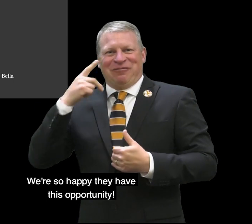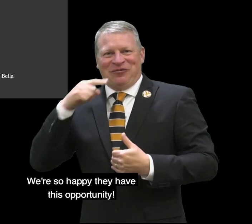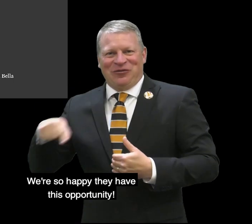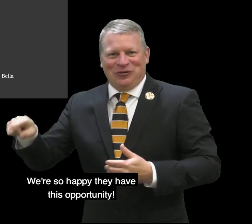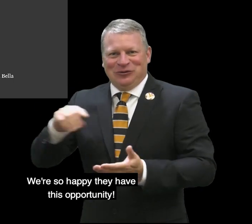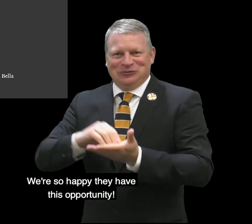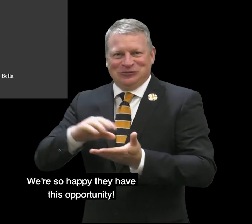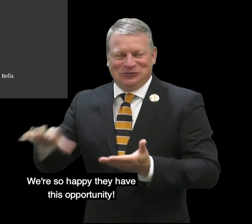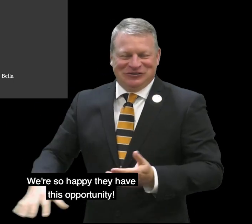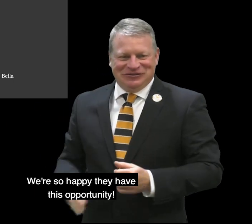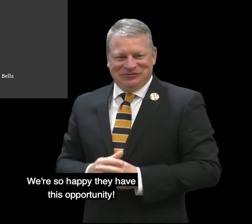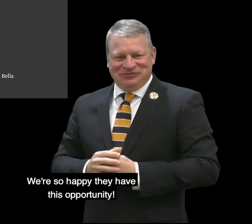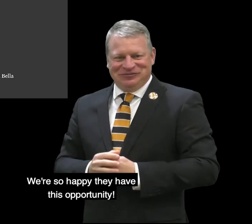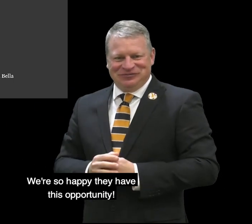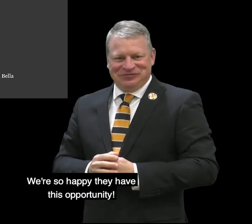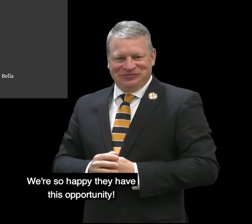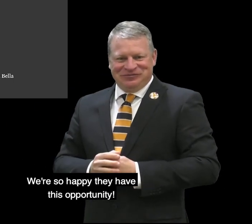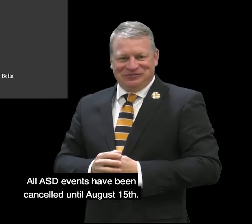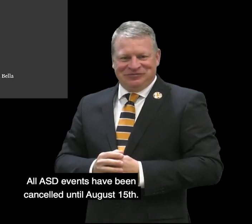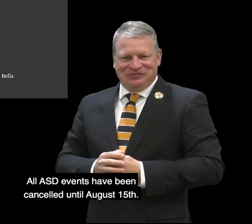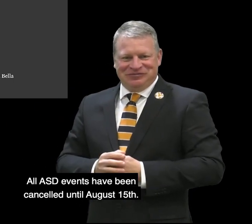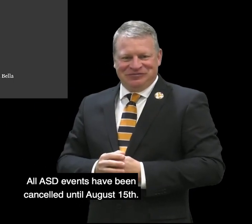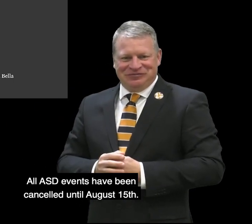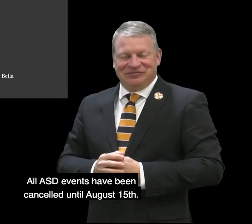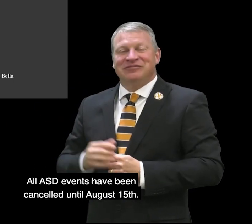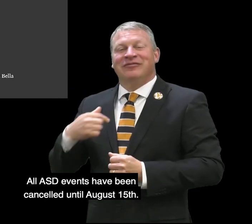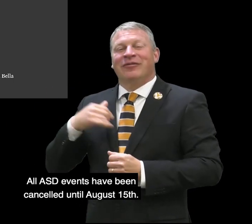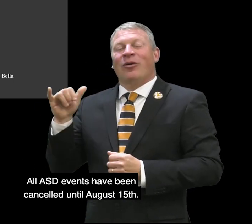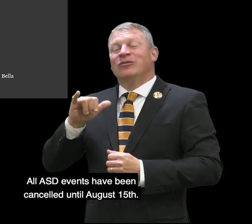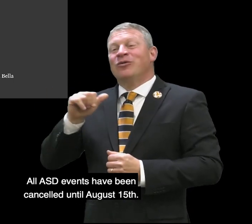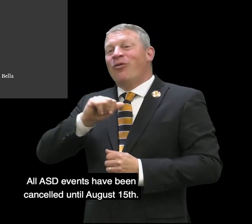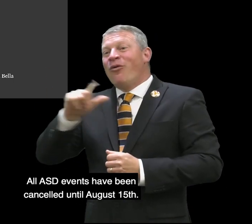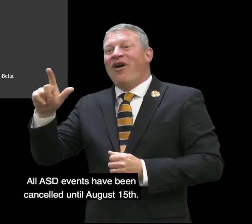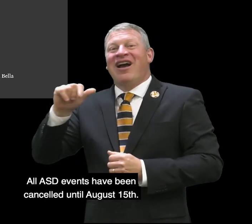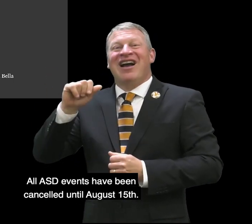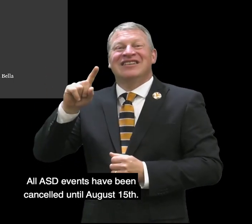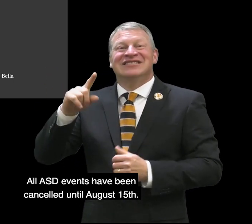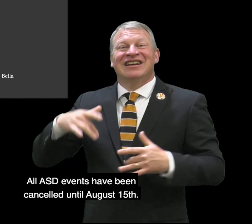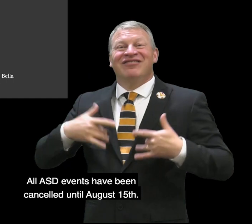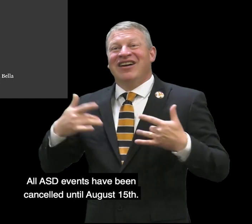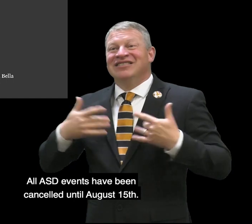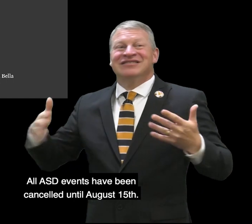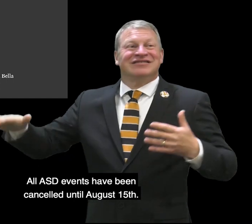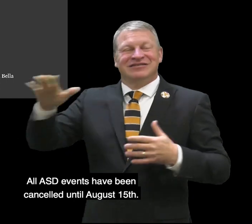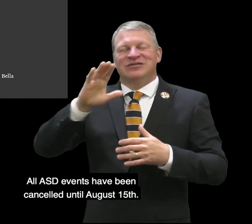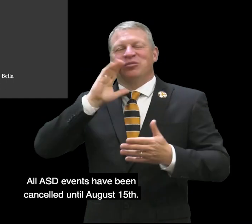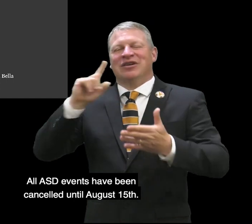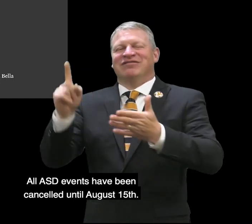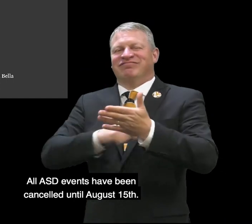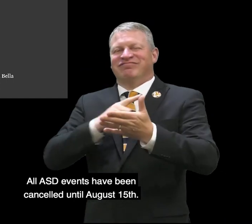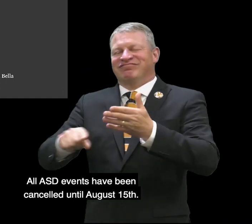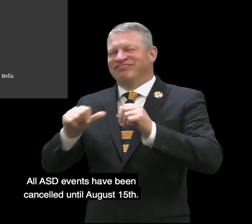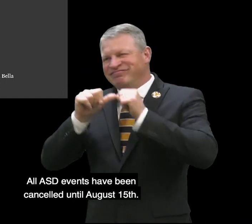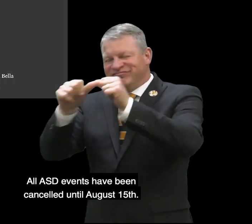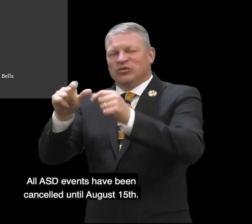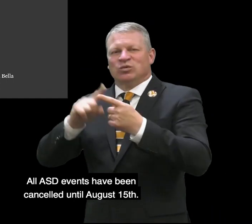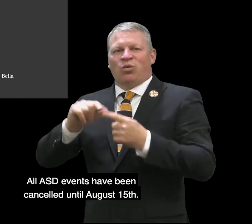we will open IB for 4 days of day trips to the camp. We're so happy they have this opportunity.